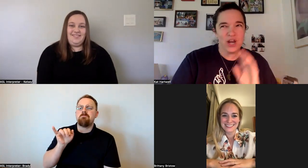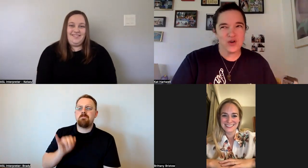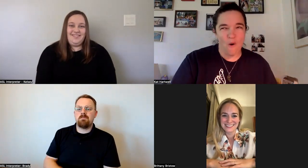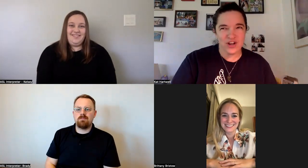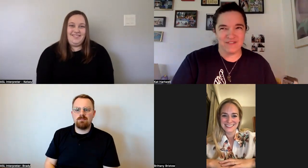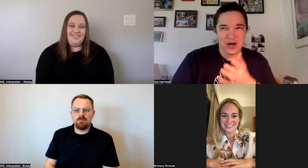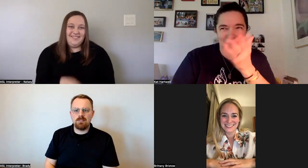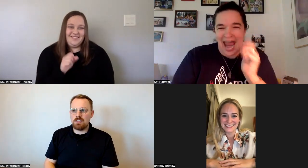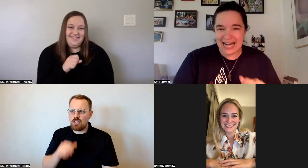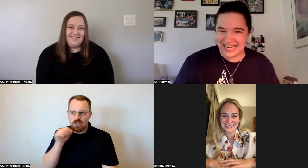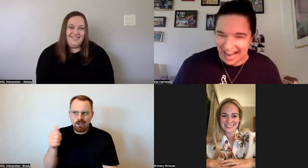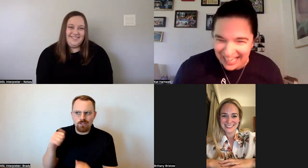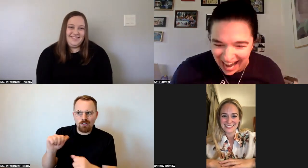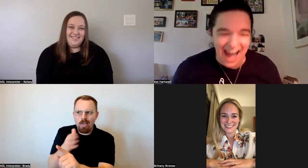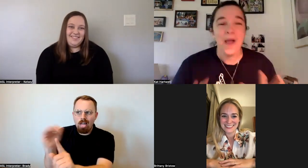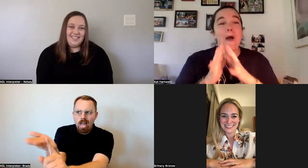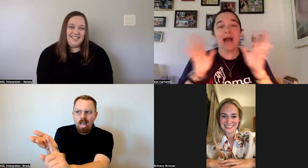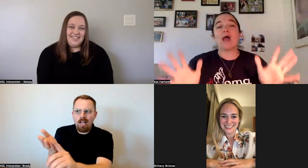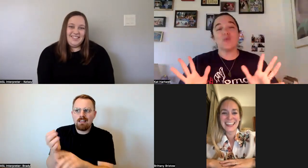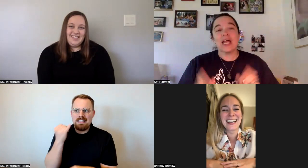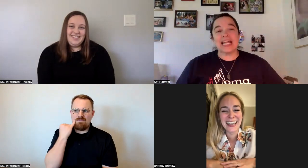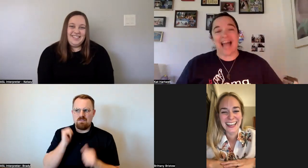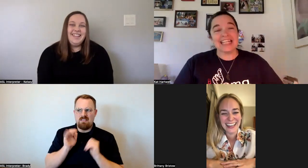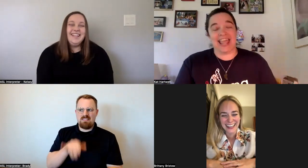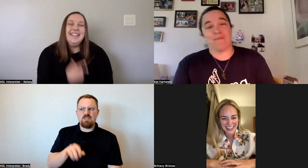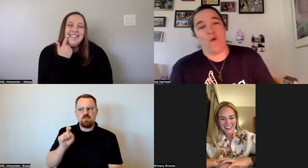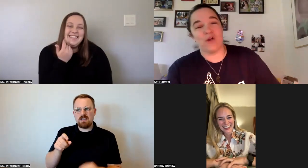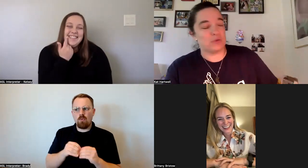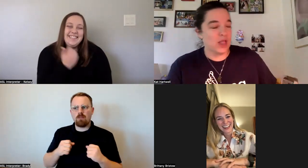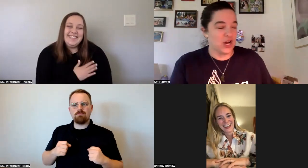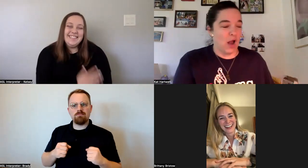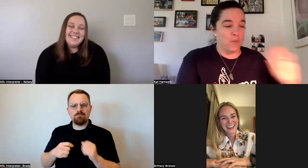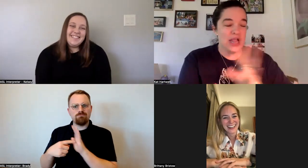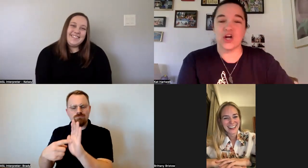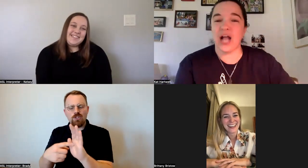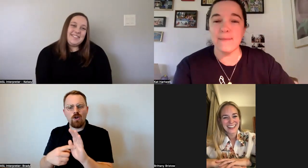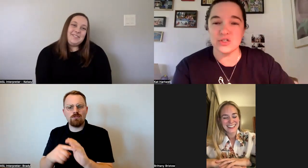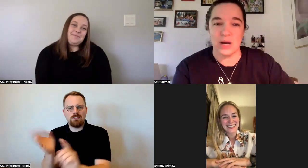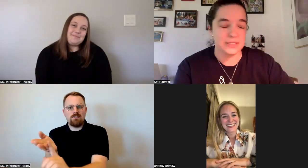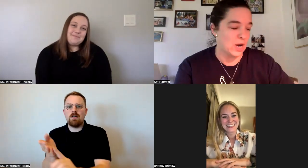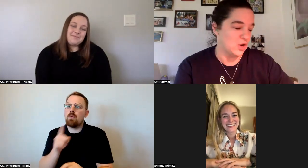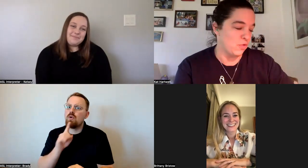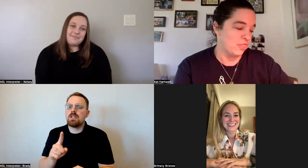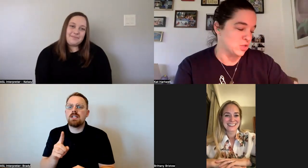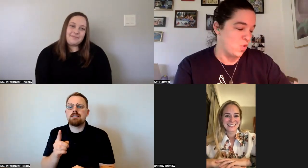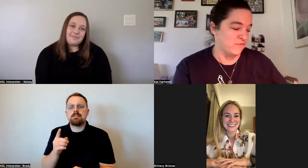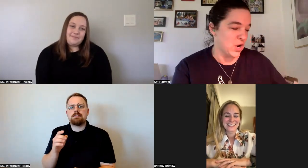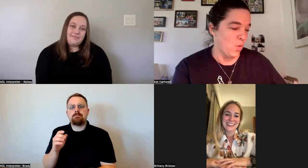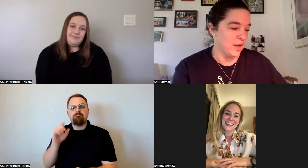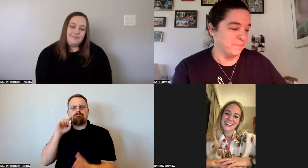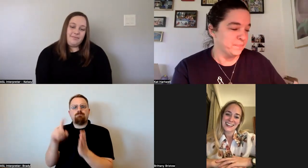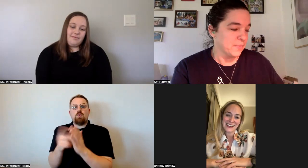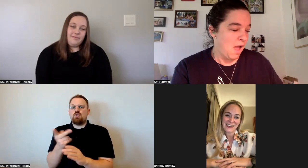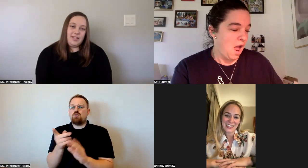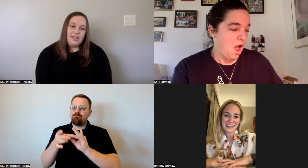not gonna win them over if you're gonna be acting like that. But I really like that movie. It was really good chemistry between you, the two of